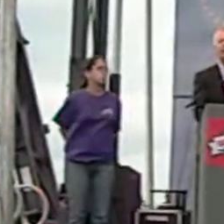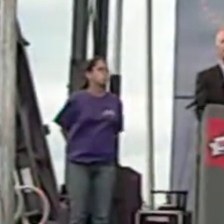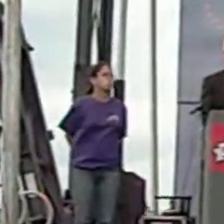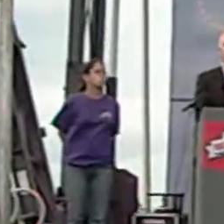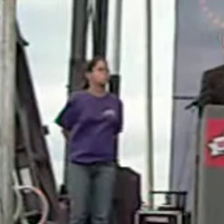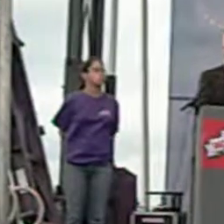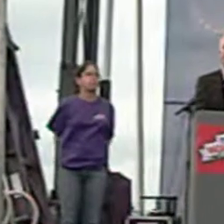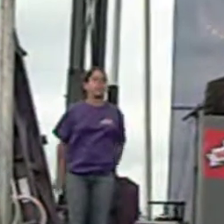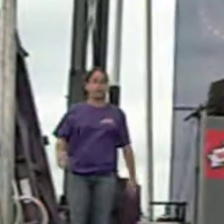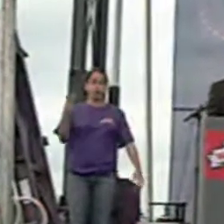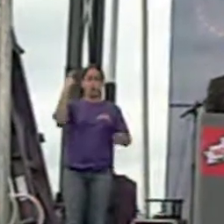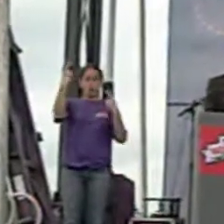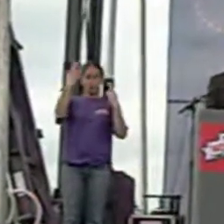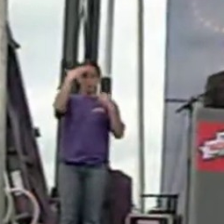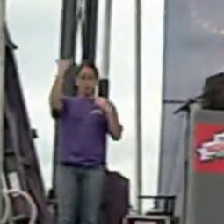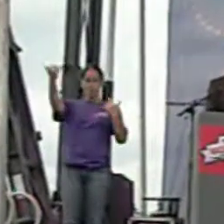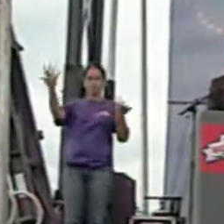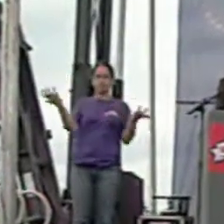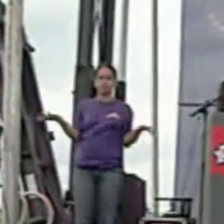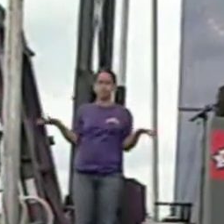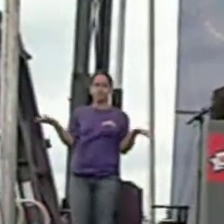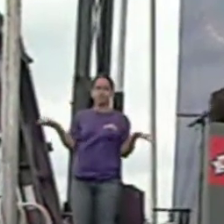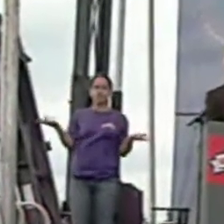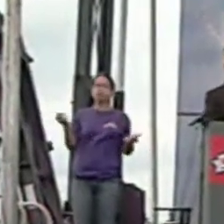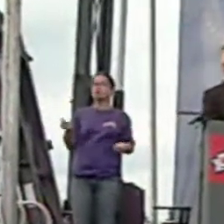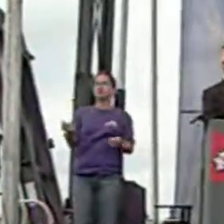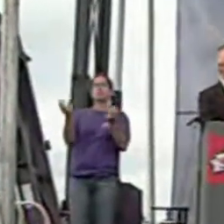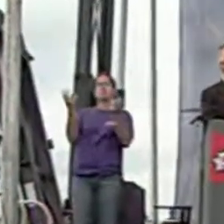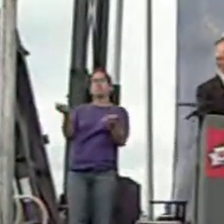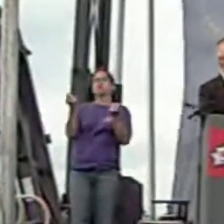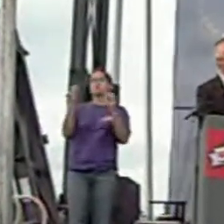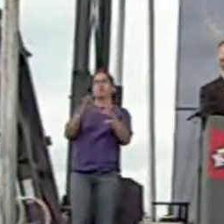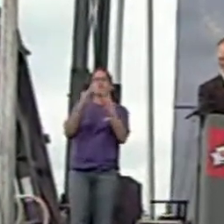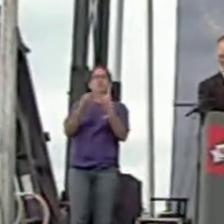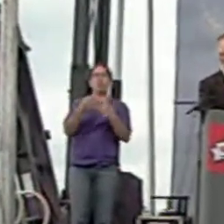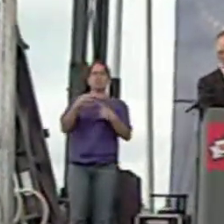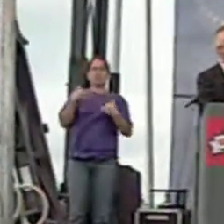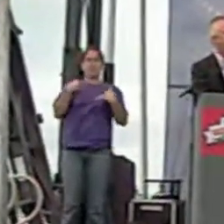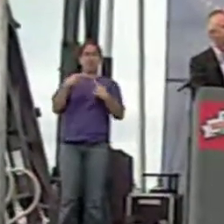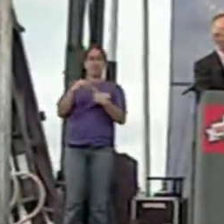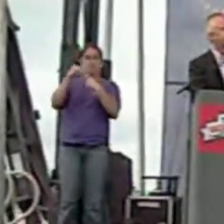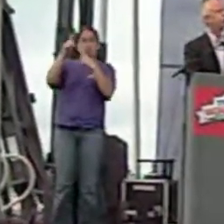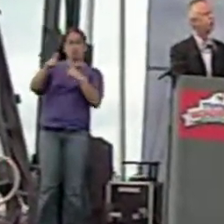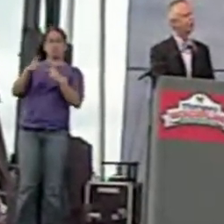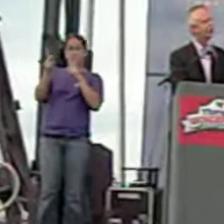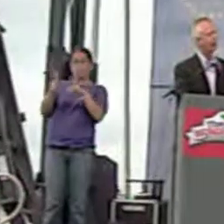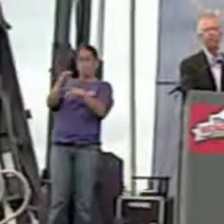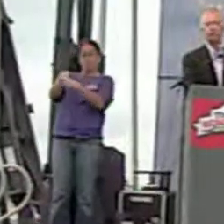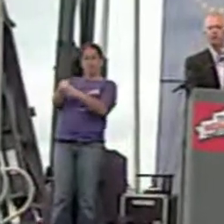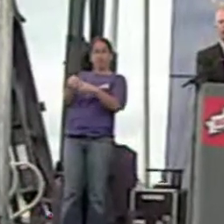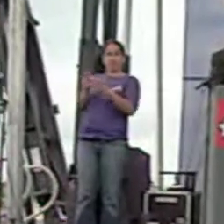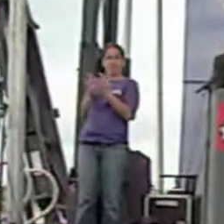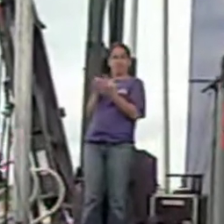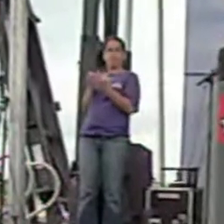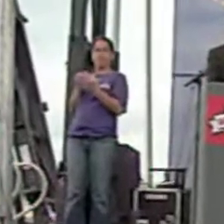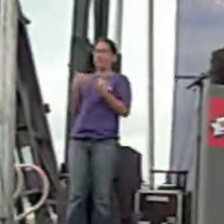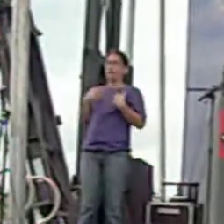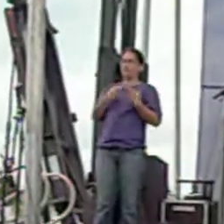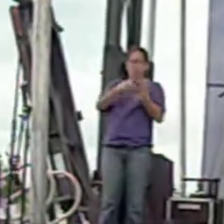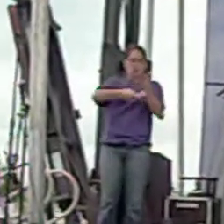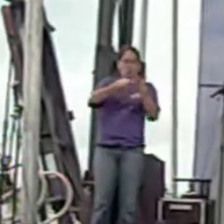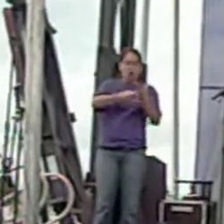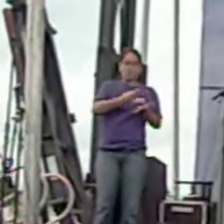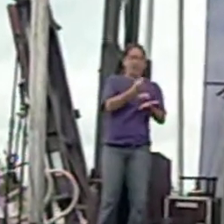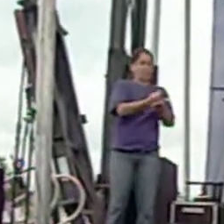And the reason for that is because so many families with special needs individuals have so many costs to deal with between